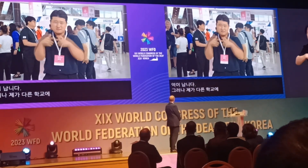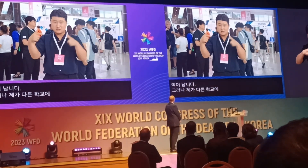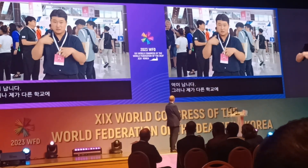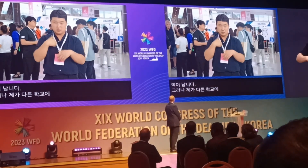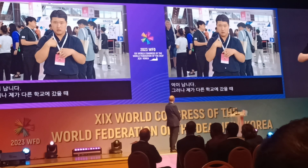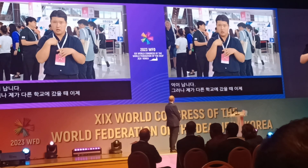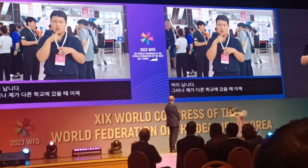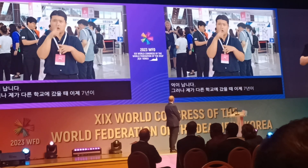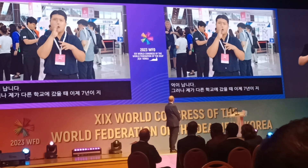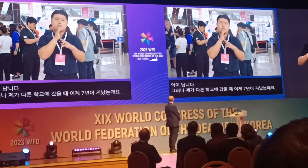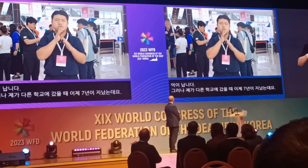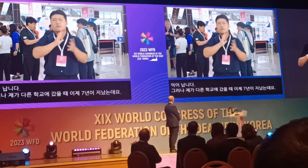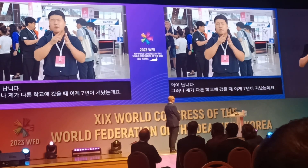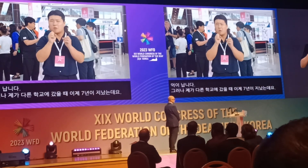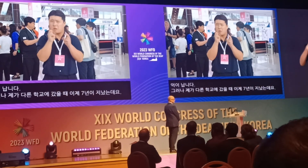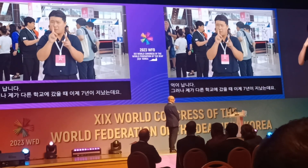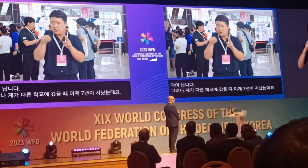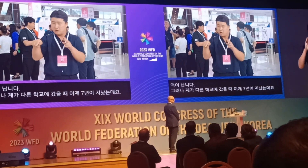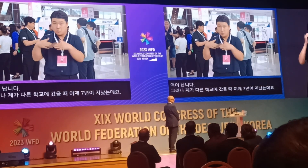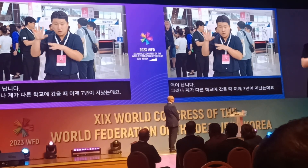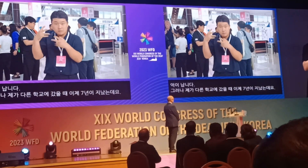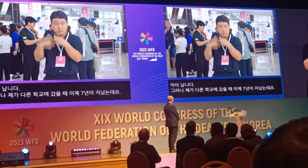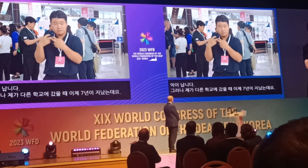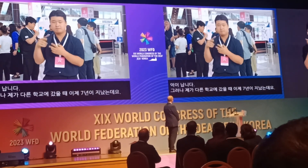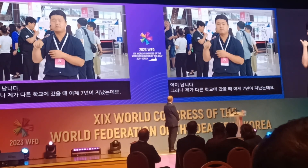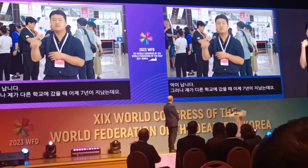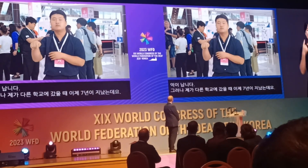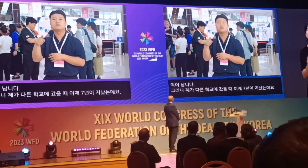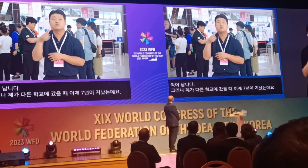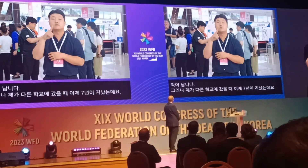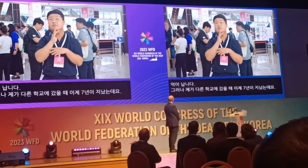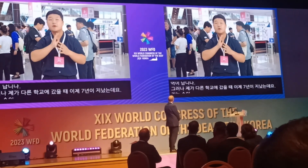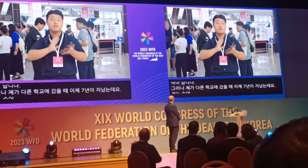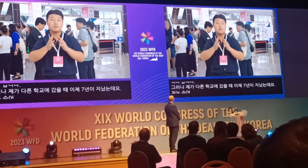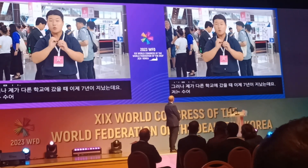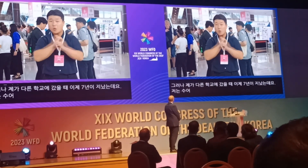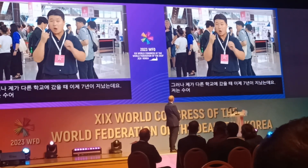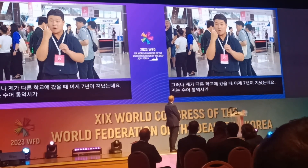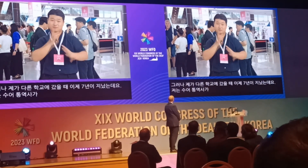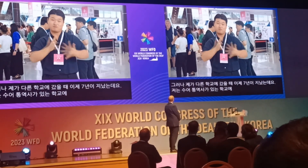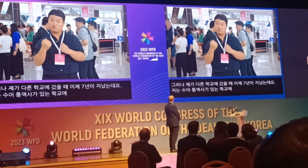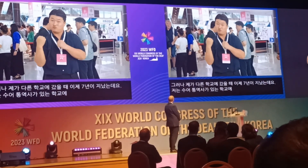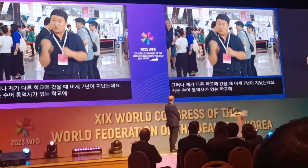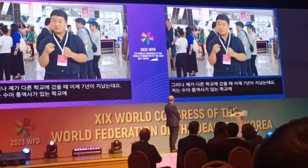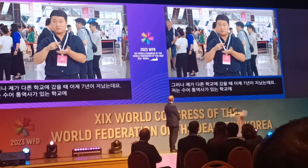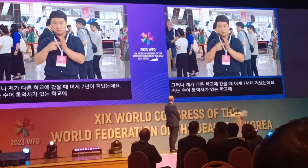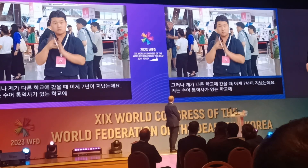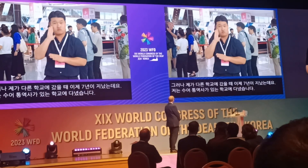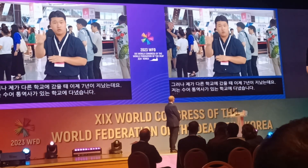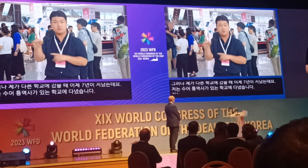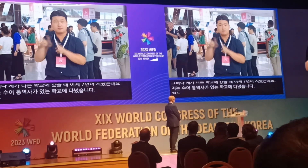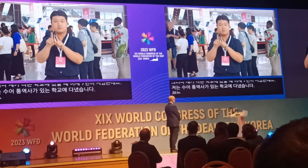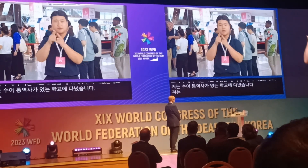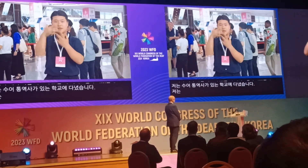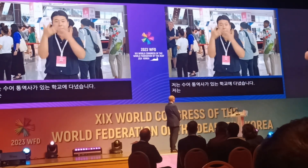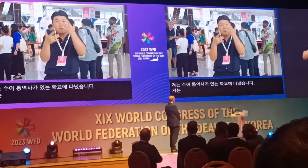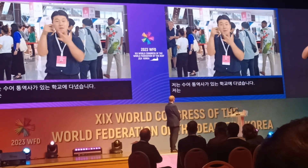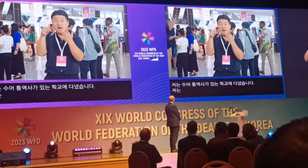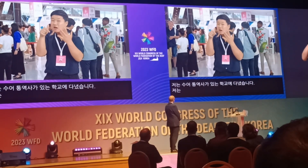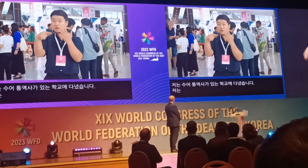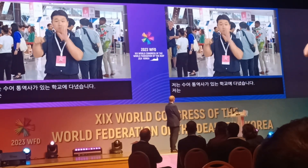a school with an interpreter, and I was able to understand what was going on with fewer